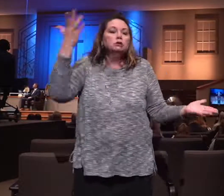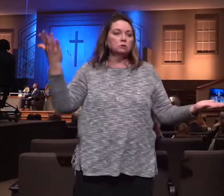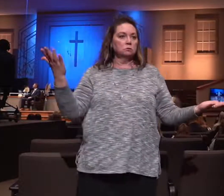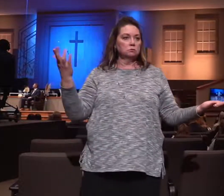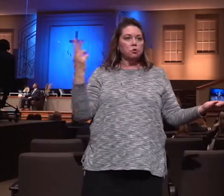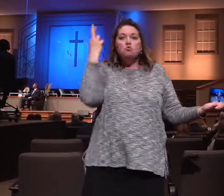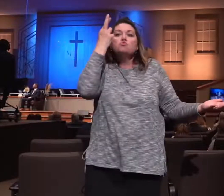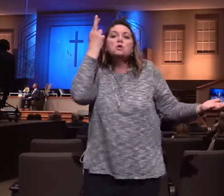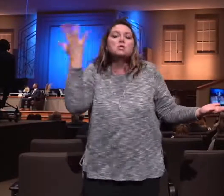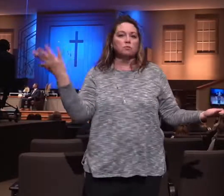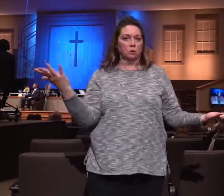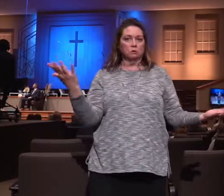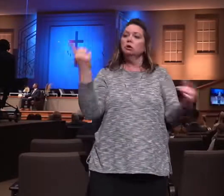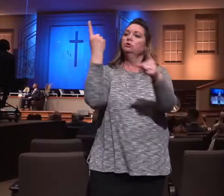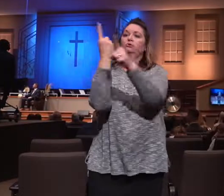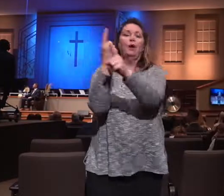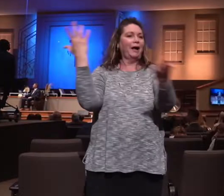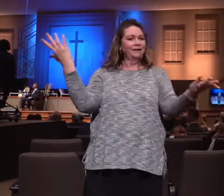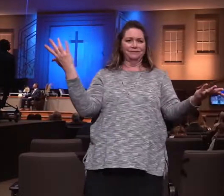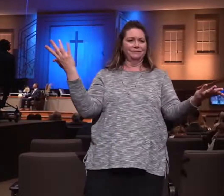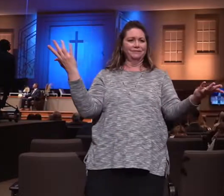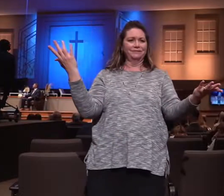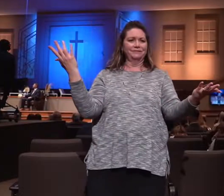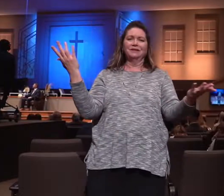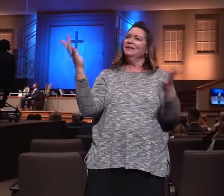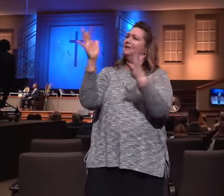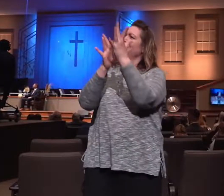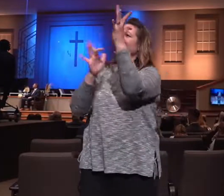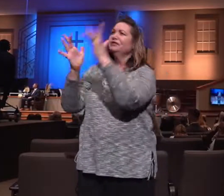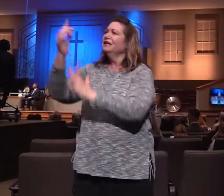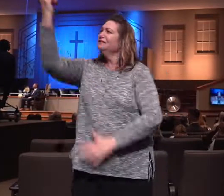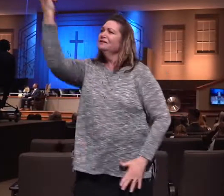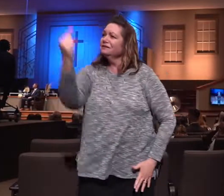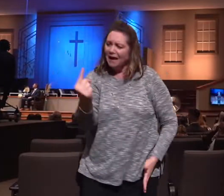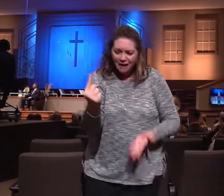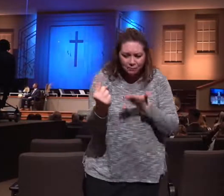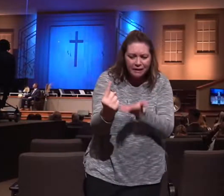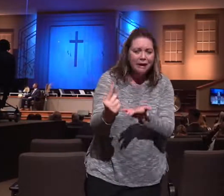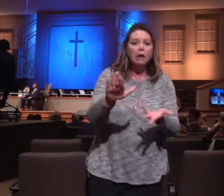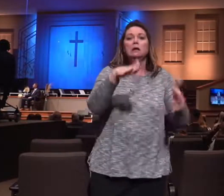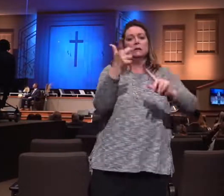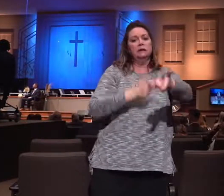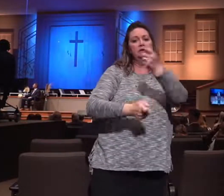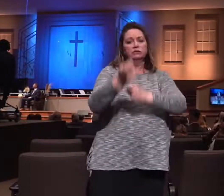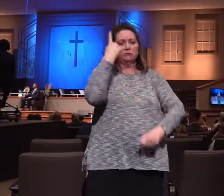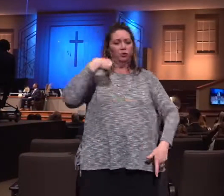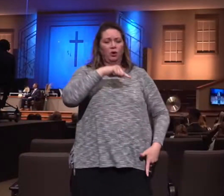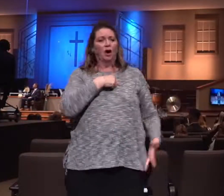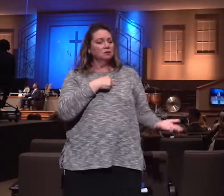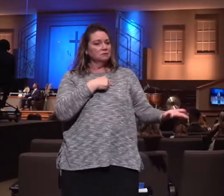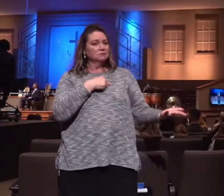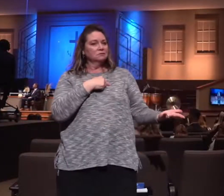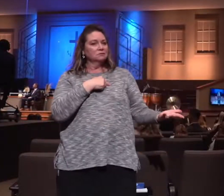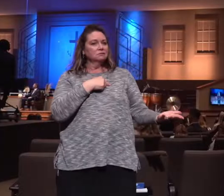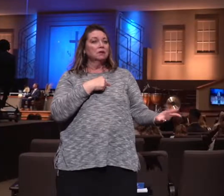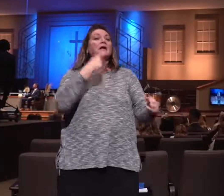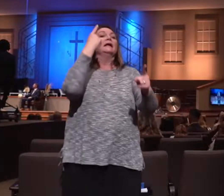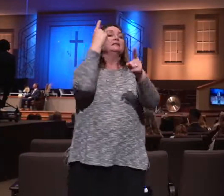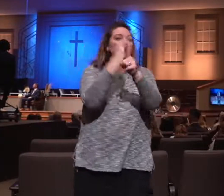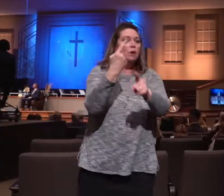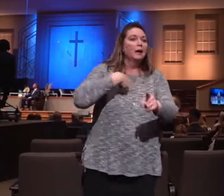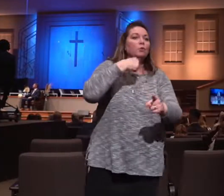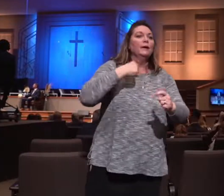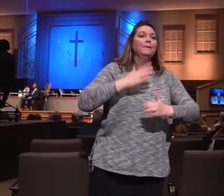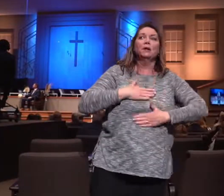logical. If he gave himself for us, why would we not give ourselves back to him? And as you fill